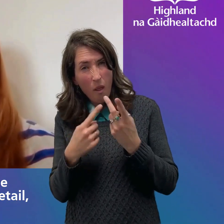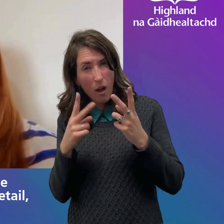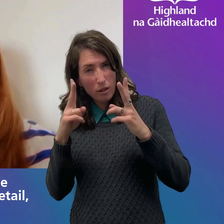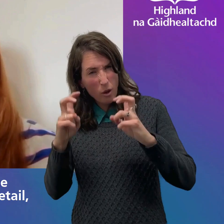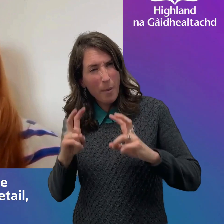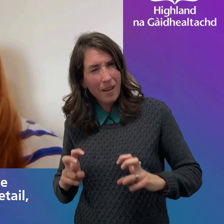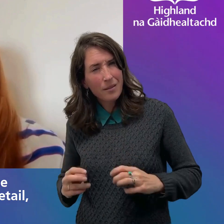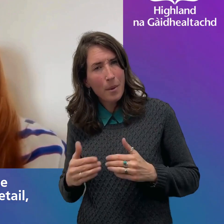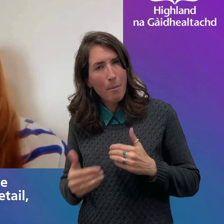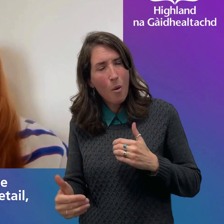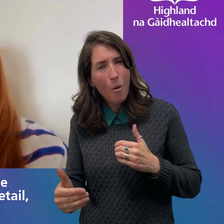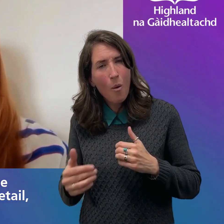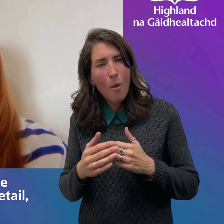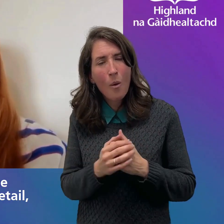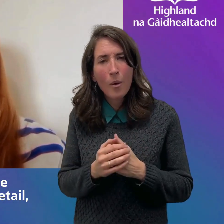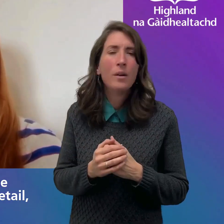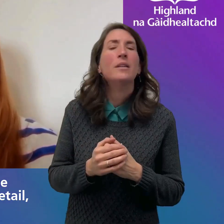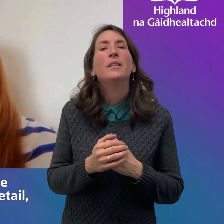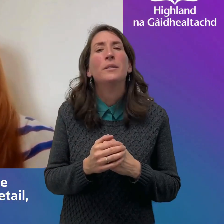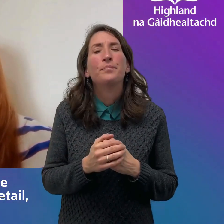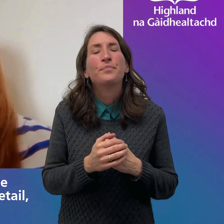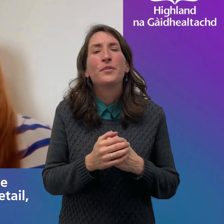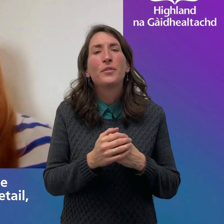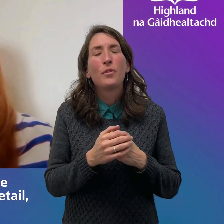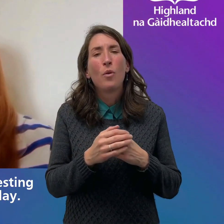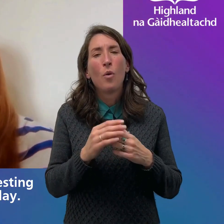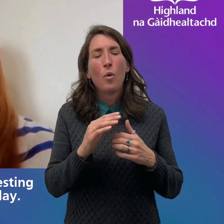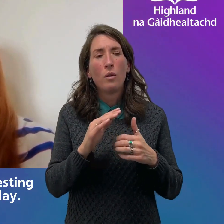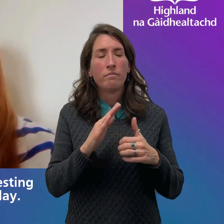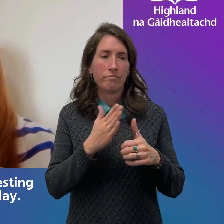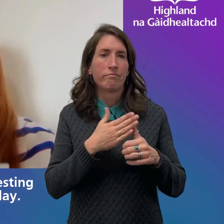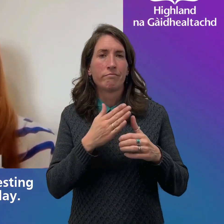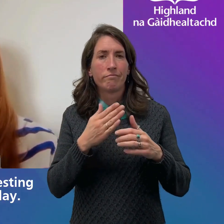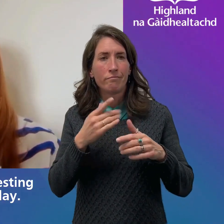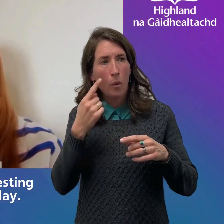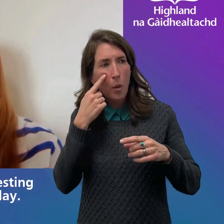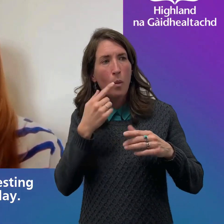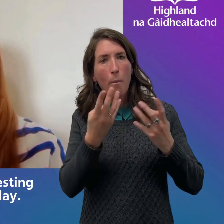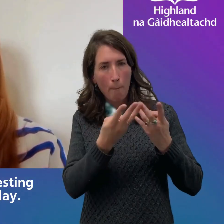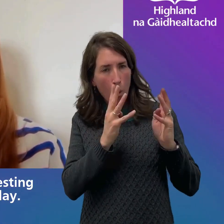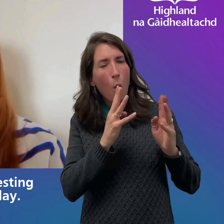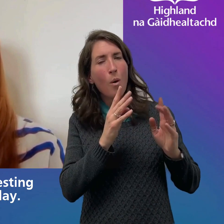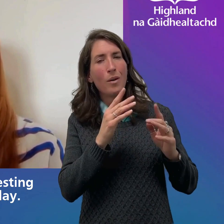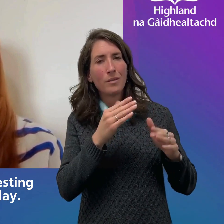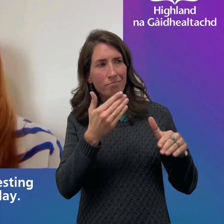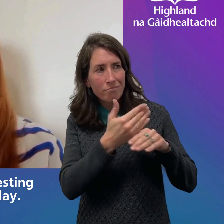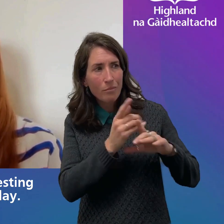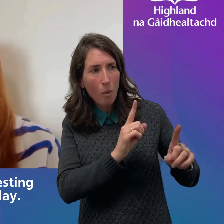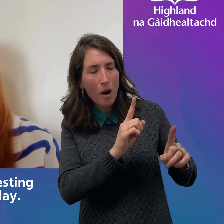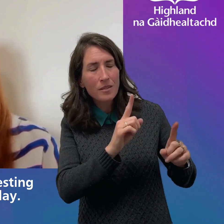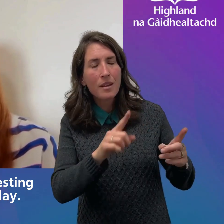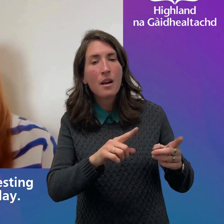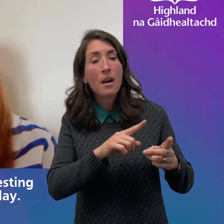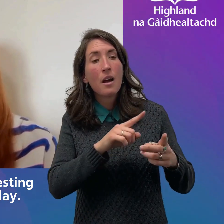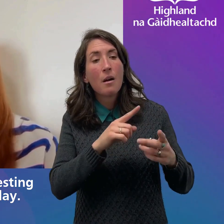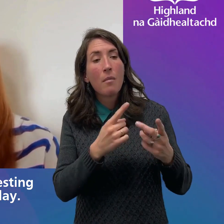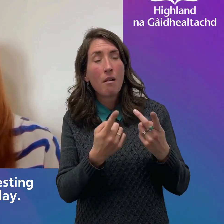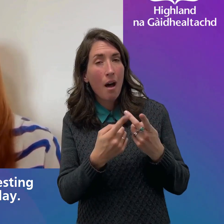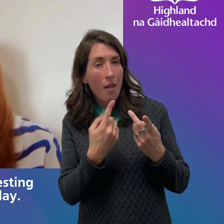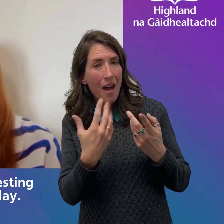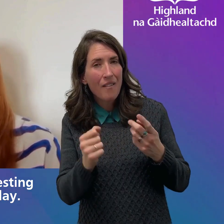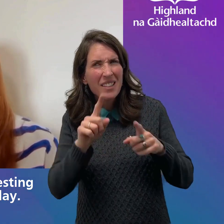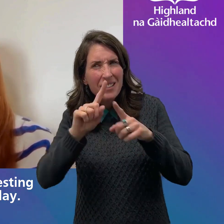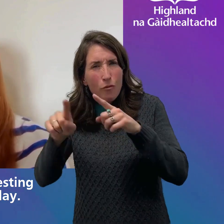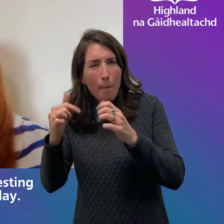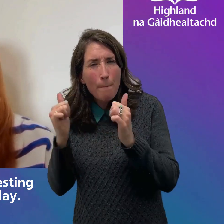So as well as scrutinising the performance in quite a lot of detail we had some other really interesting papers come to the